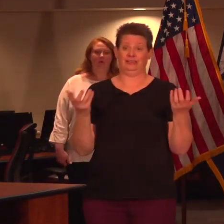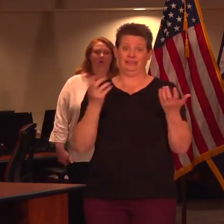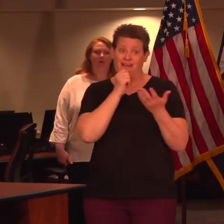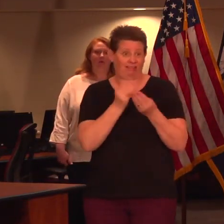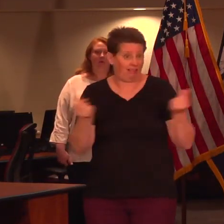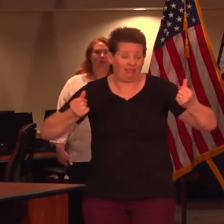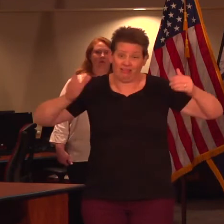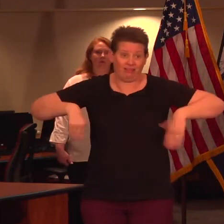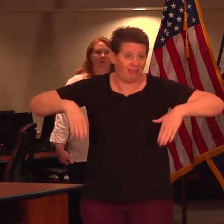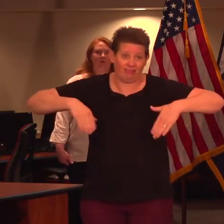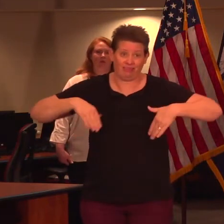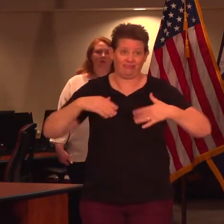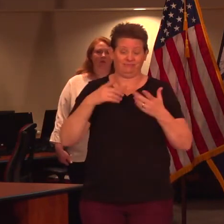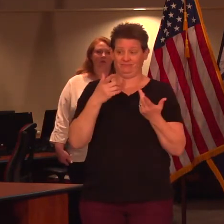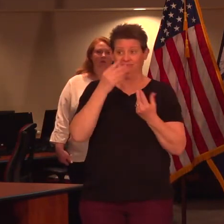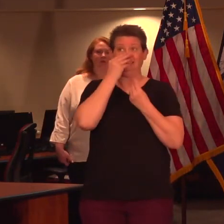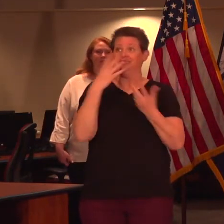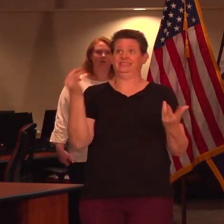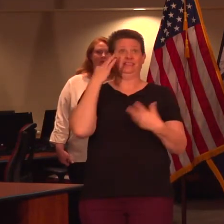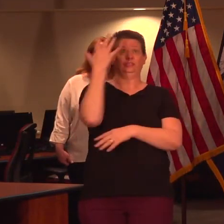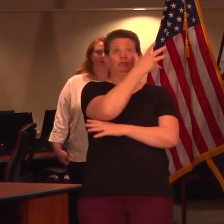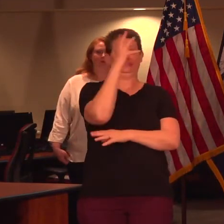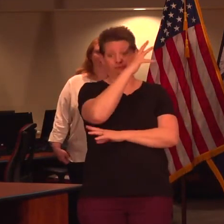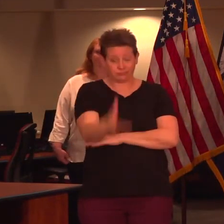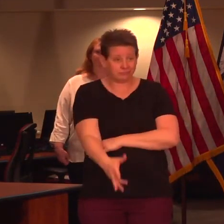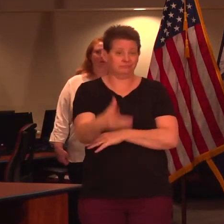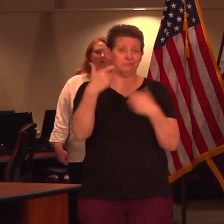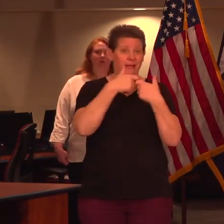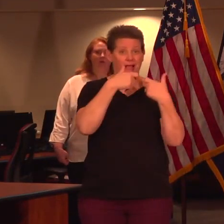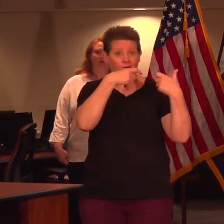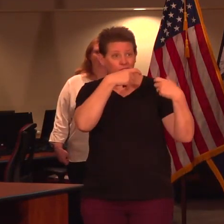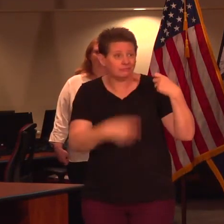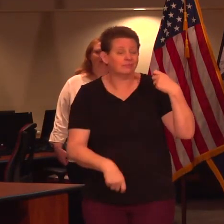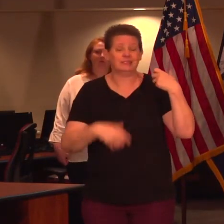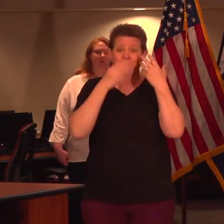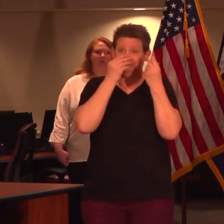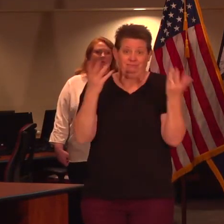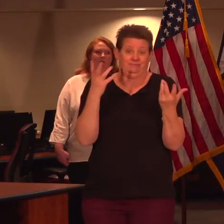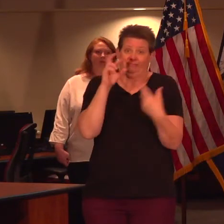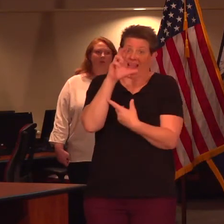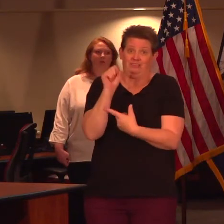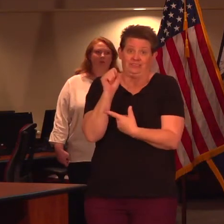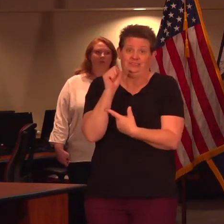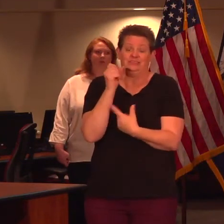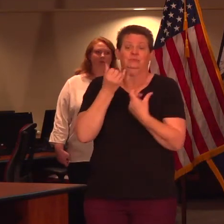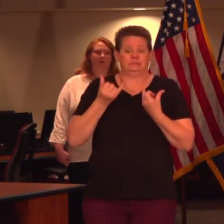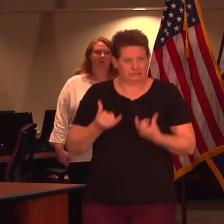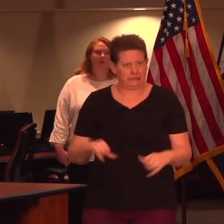away. Despite all this, it doesn't care if the trees are knocked down or the power's off at all. It doesn't make any difference to the virus. So we must